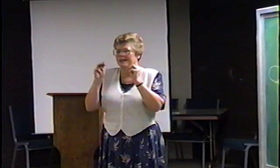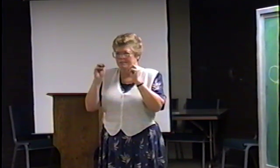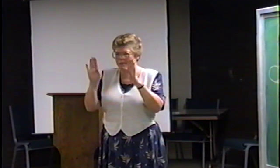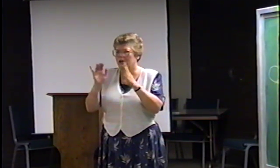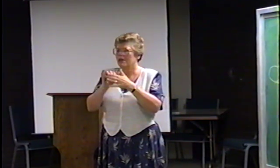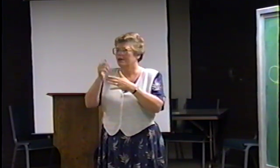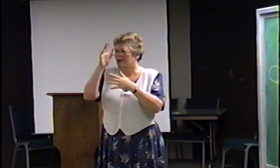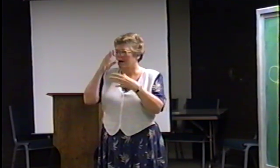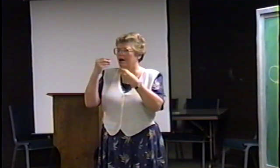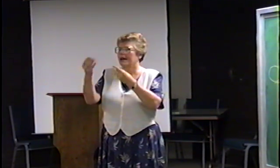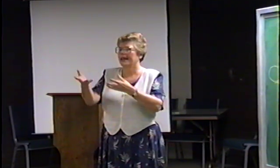great. Miracle God